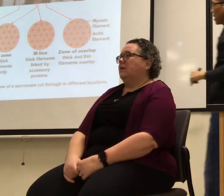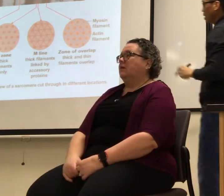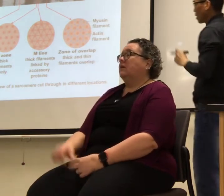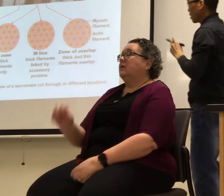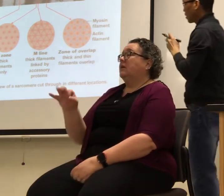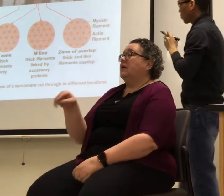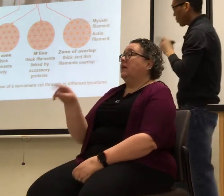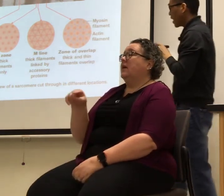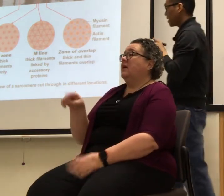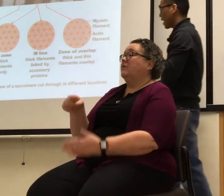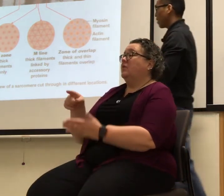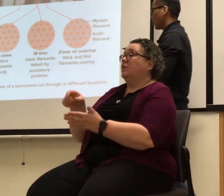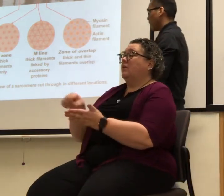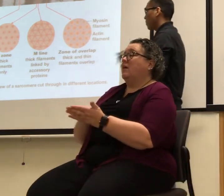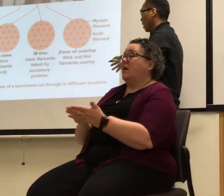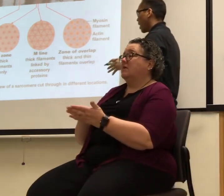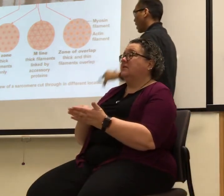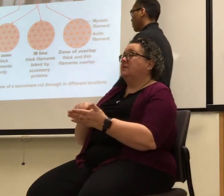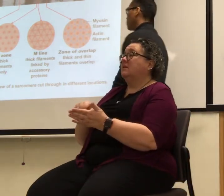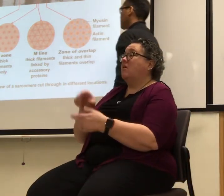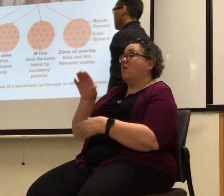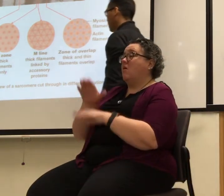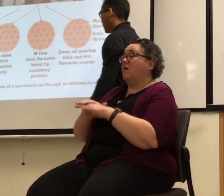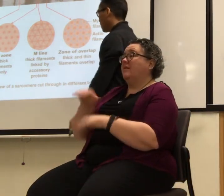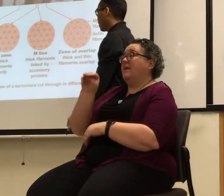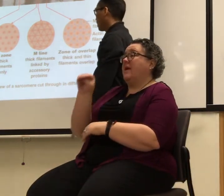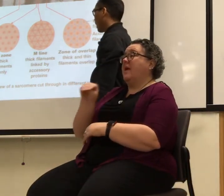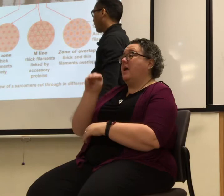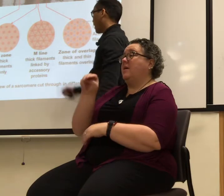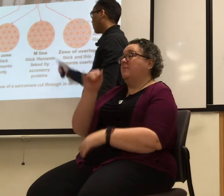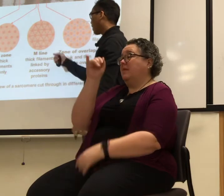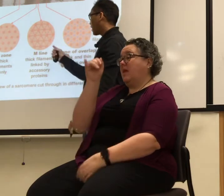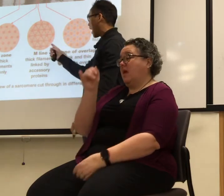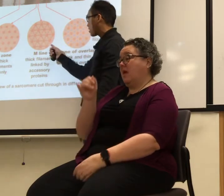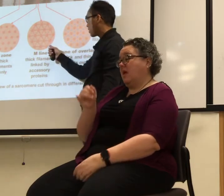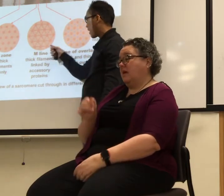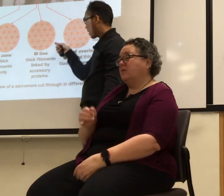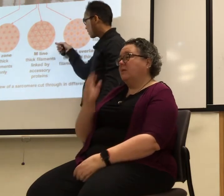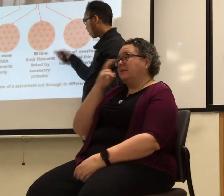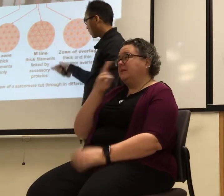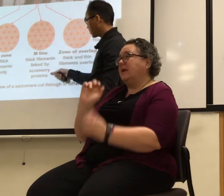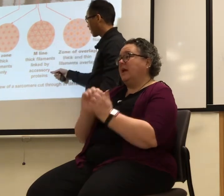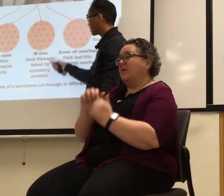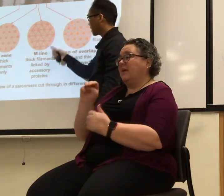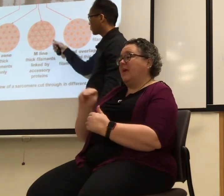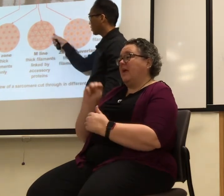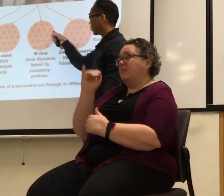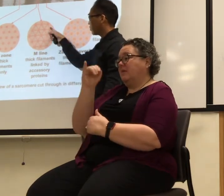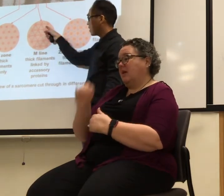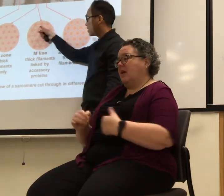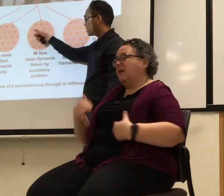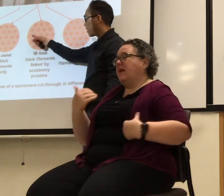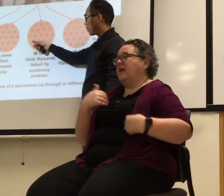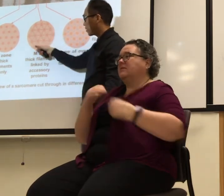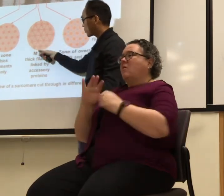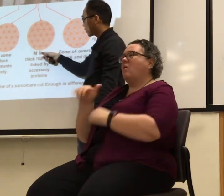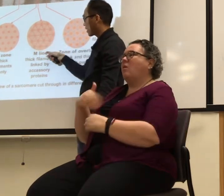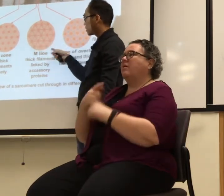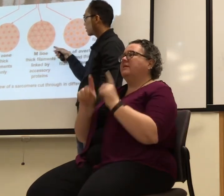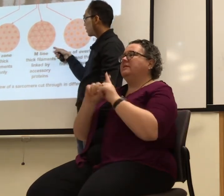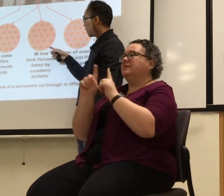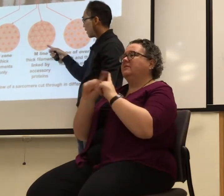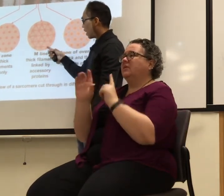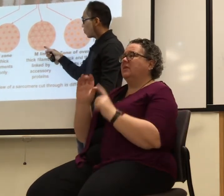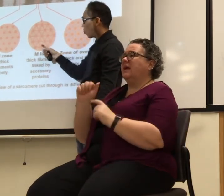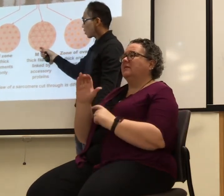If you cut right down the M line, you can see how the M line actually has all these accessory proteins that are